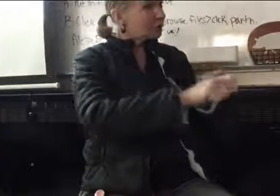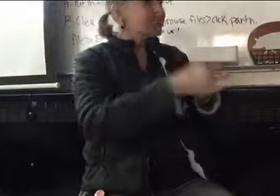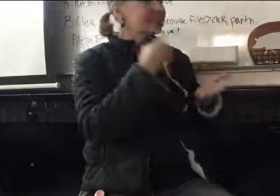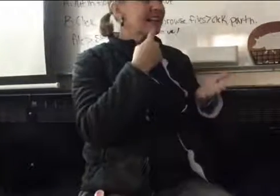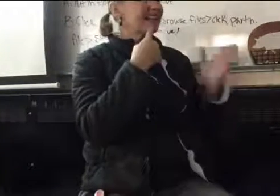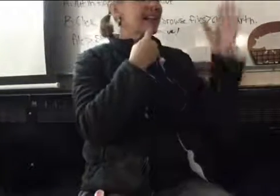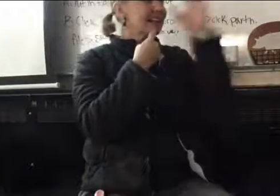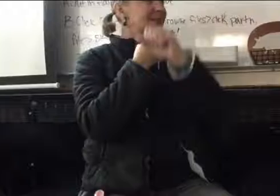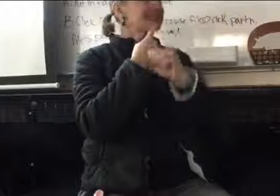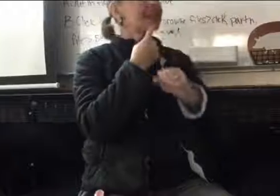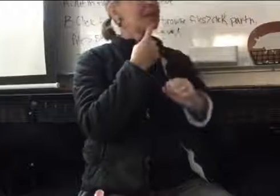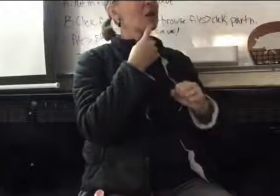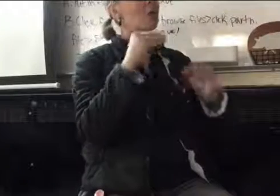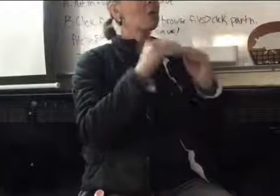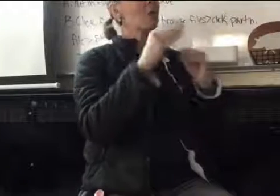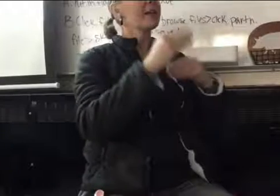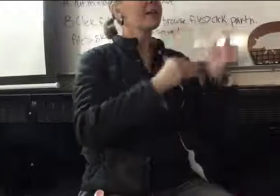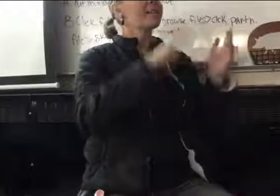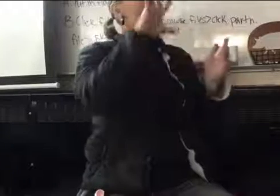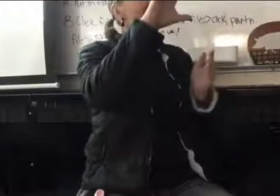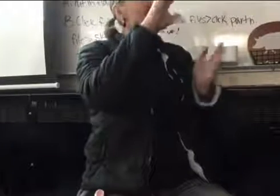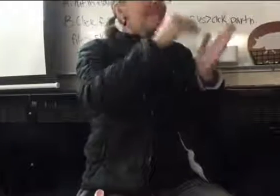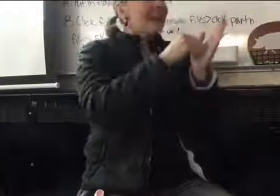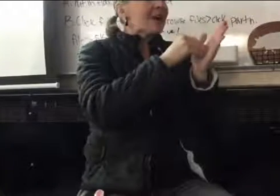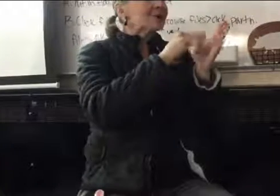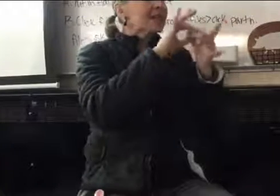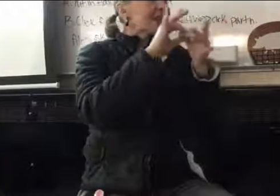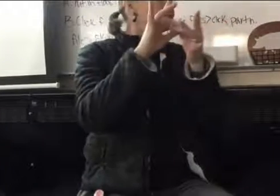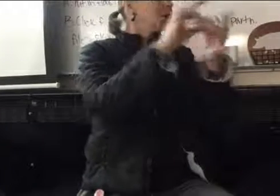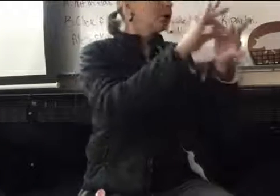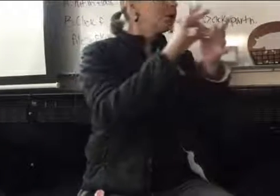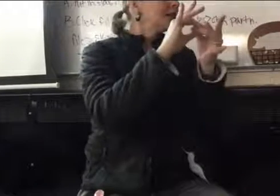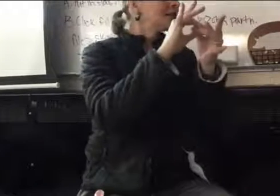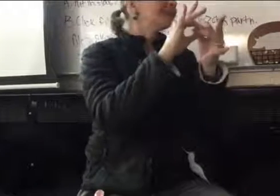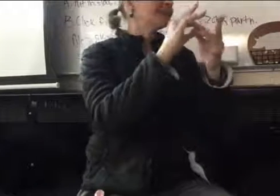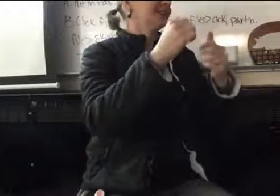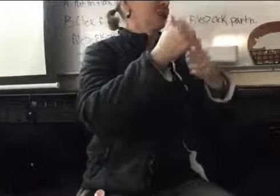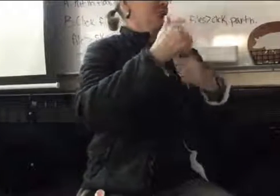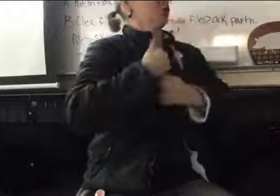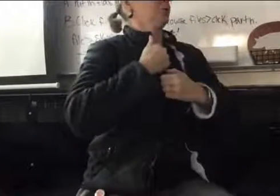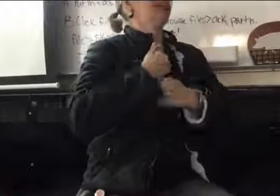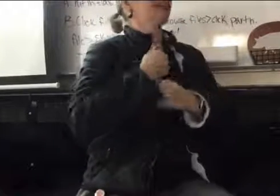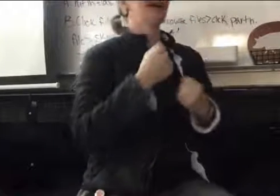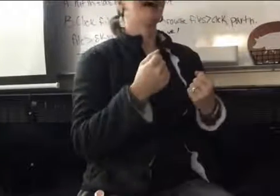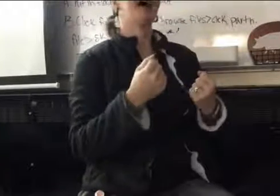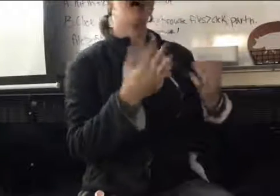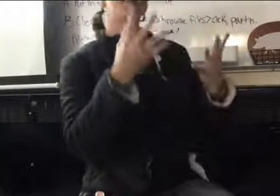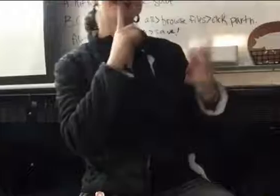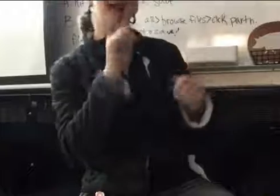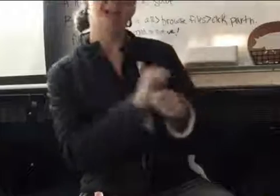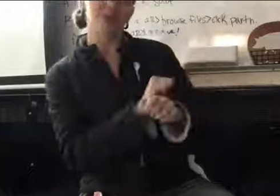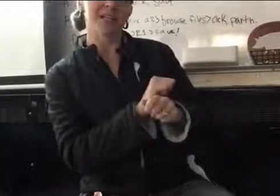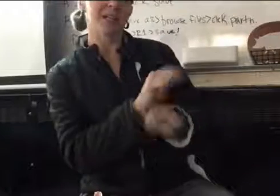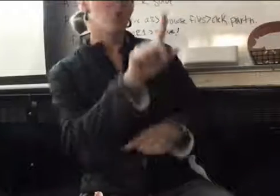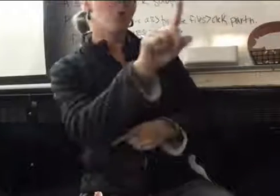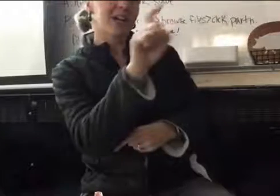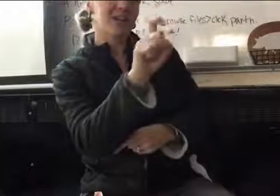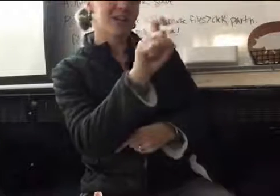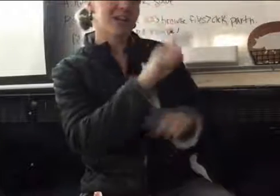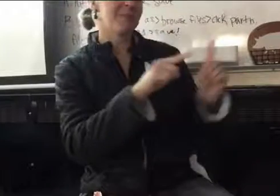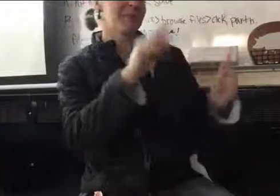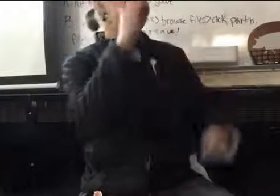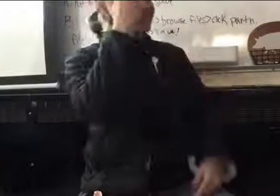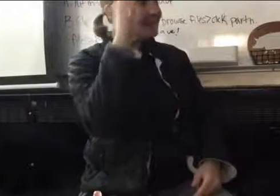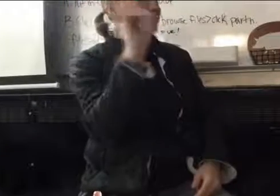they estimated that there were over 5,000 Union troops coming down the hill. How many were there actually? Like 100.